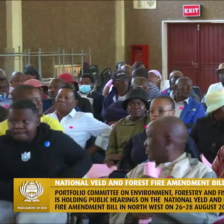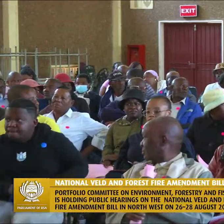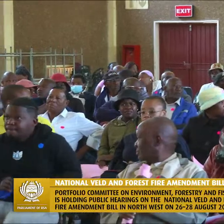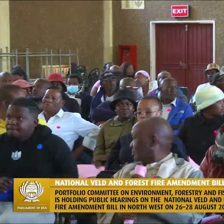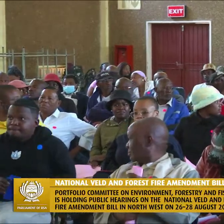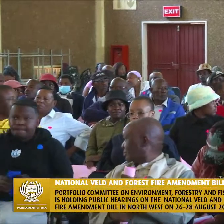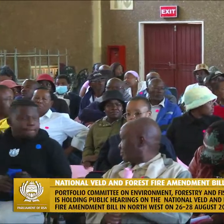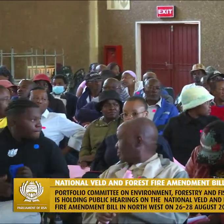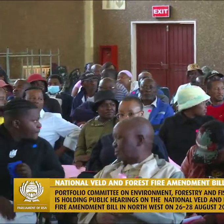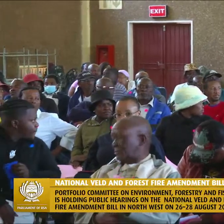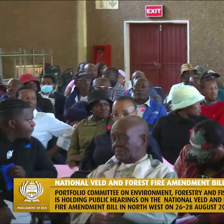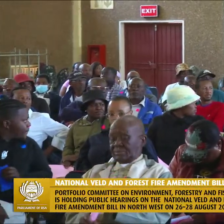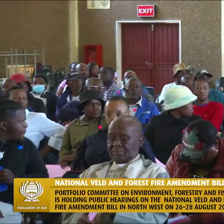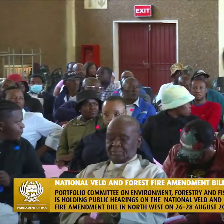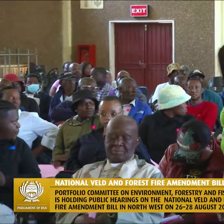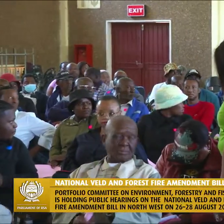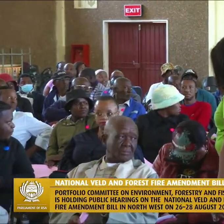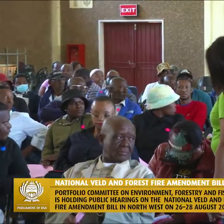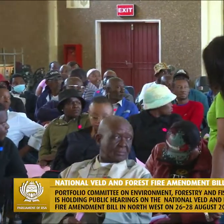the blue